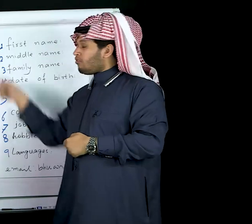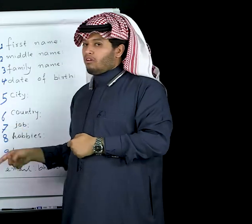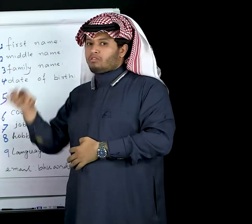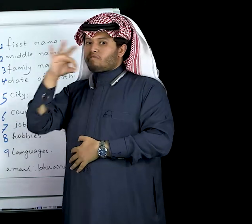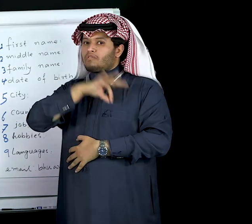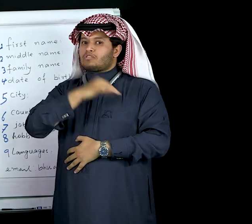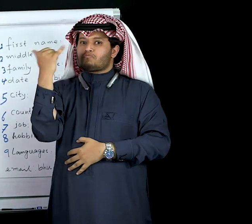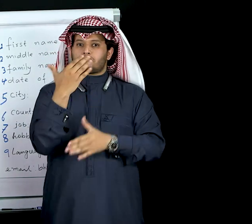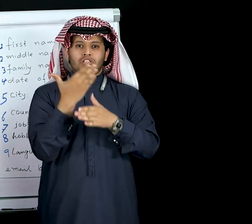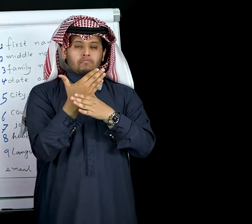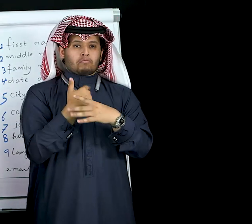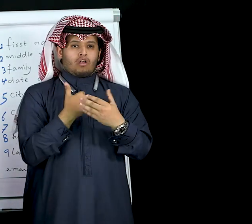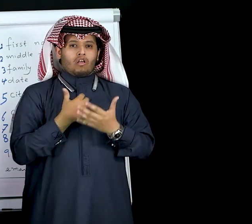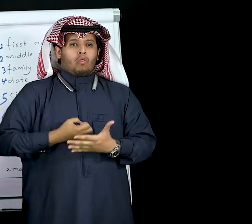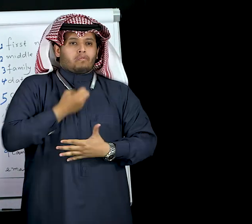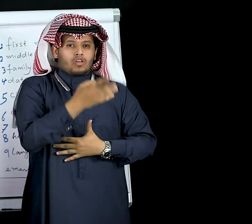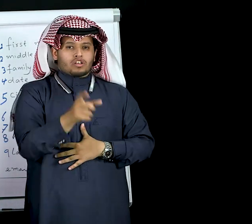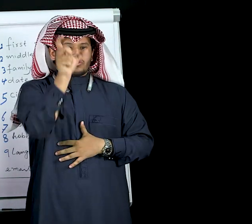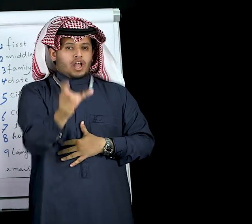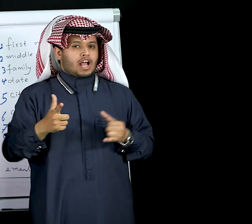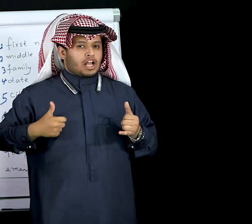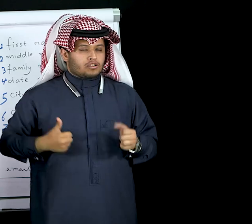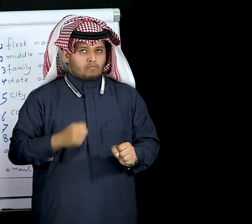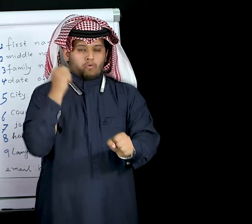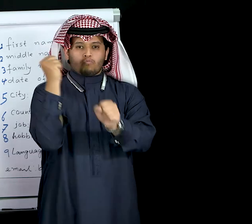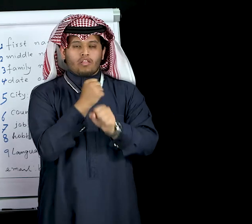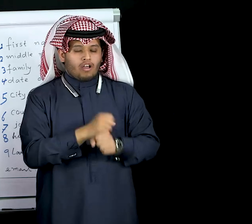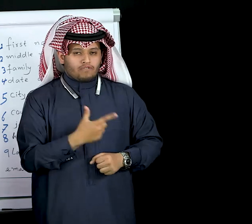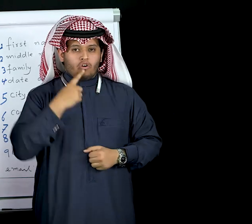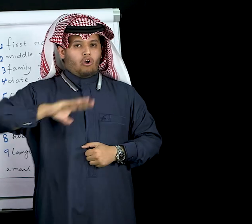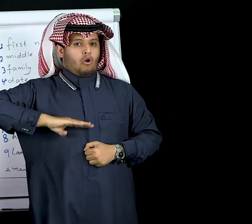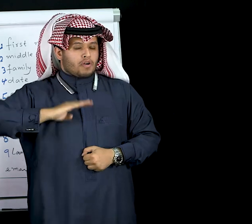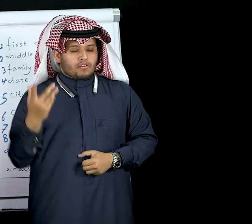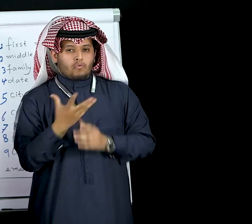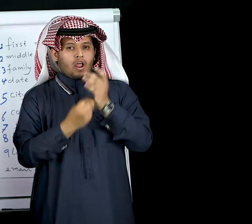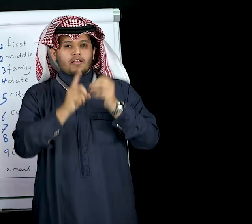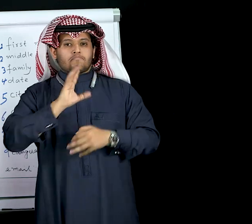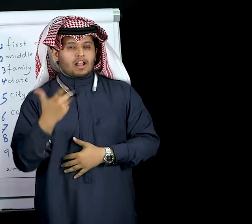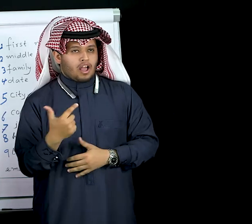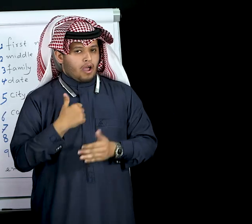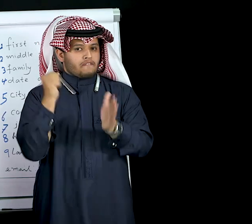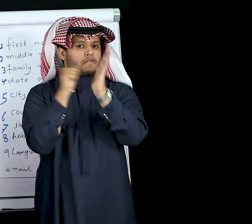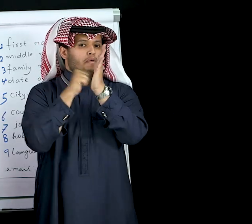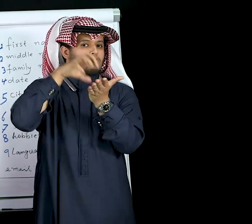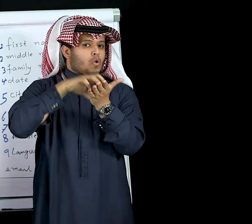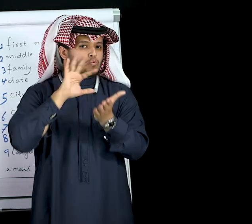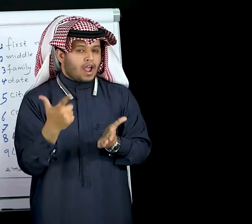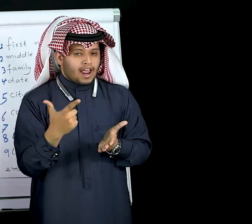will focus on writing from your syllabus from student's book, page